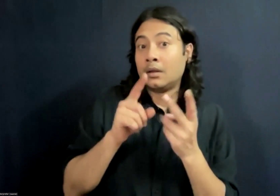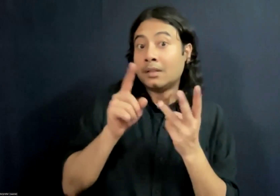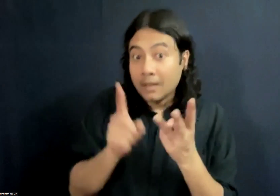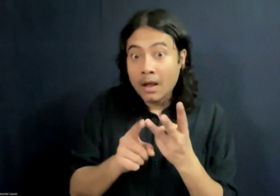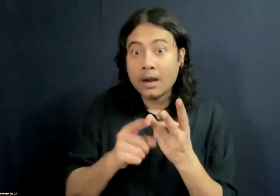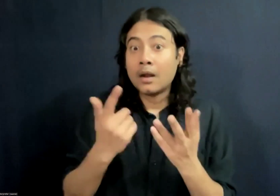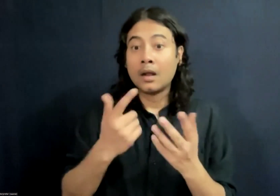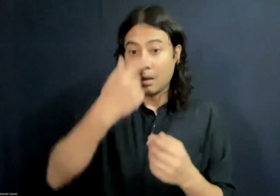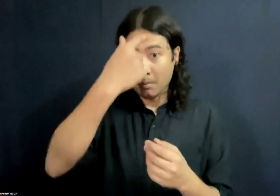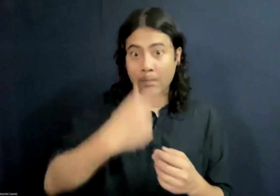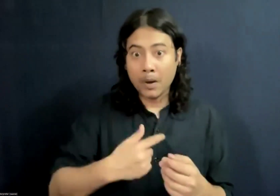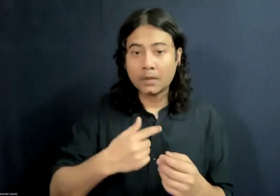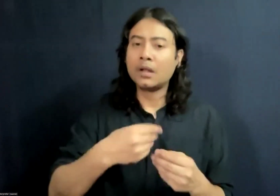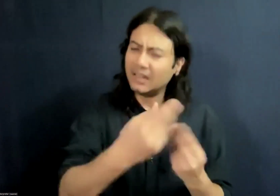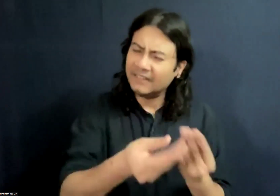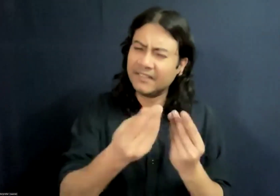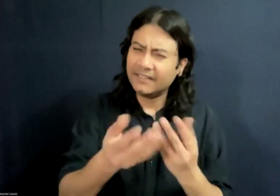they want to go to Swargloka.